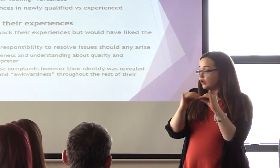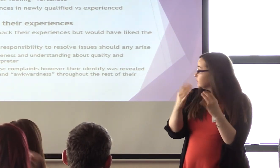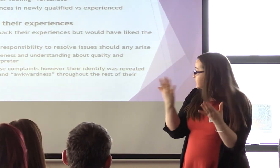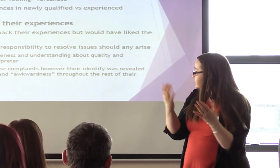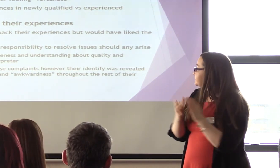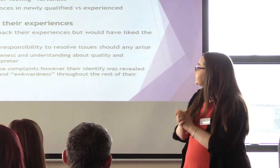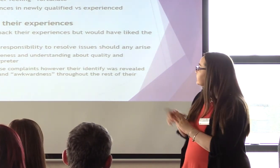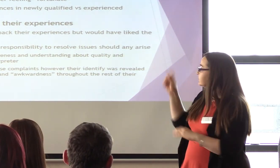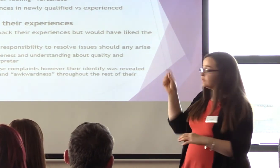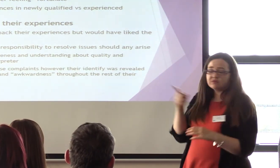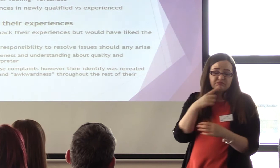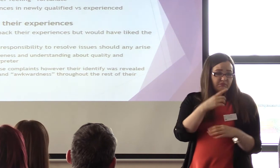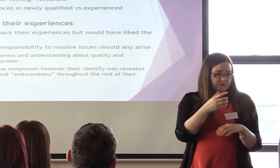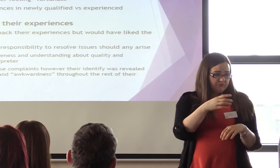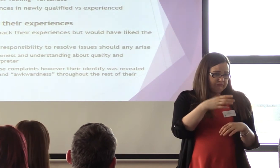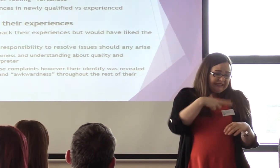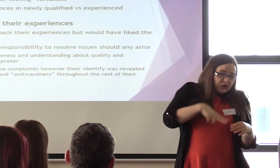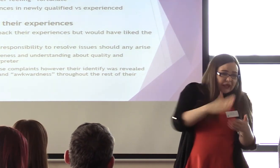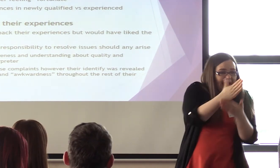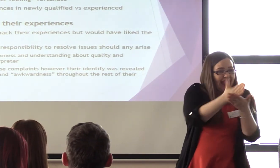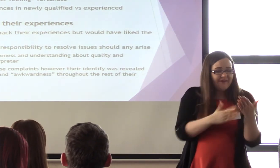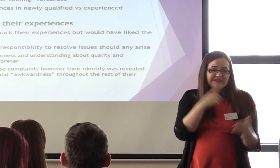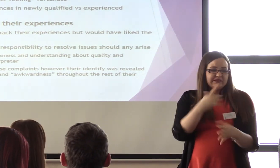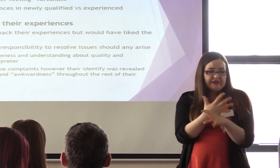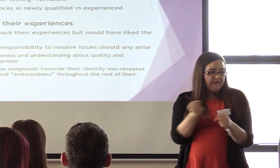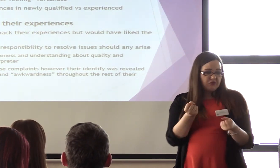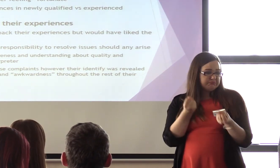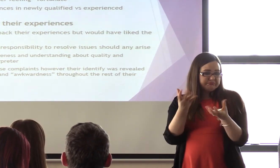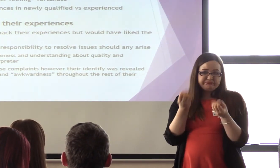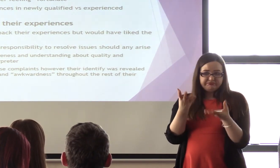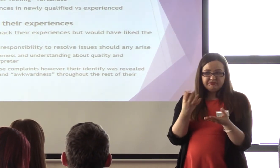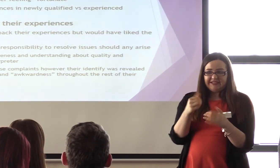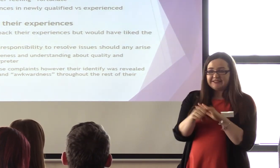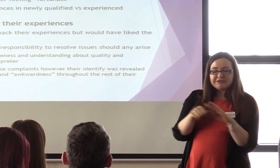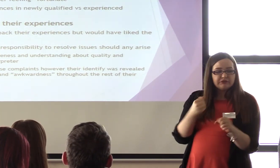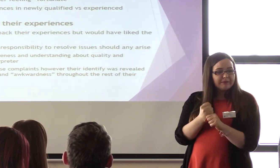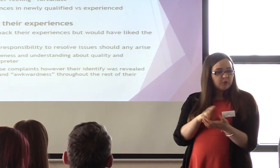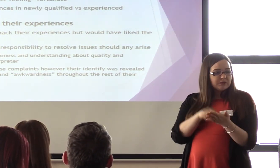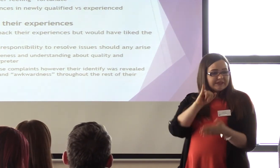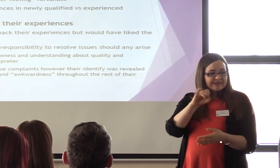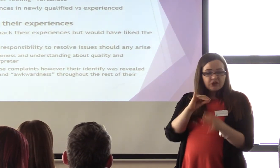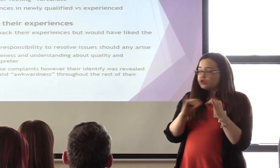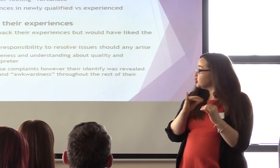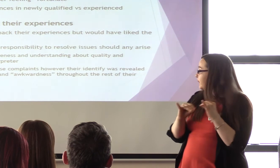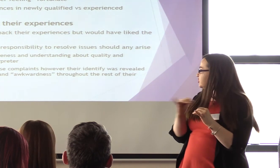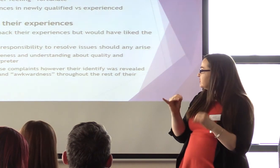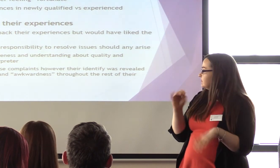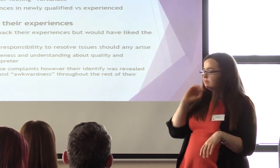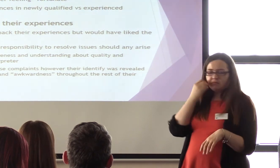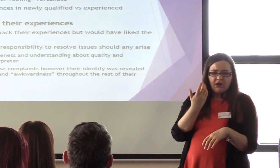working with interpreters in the university, and nearly half of the students said they didn't have an opportunity to feed that back